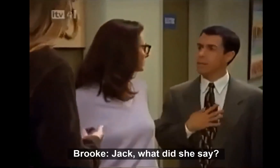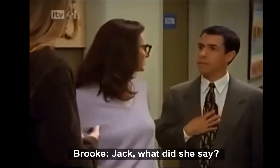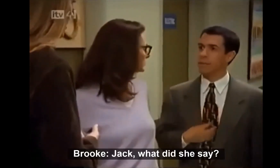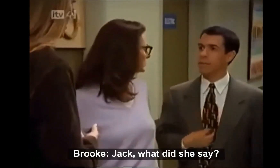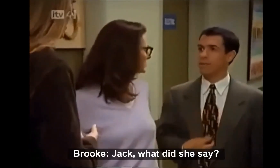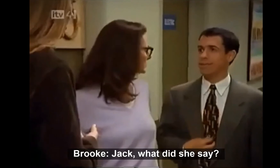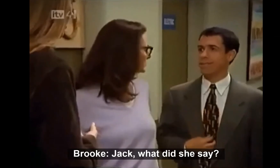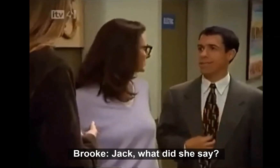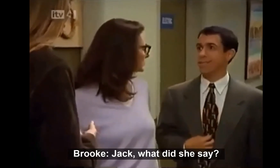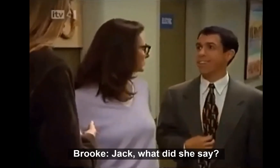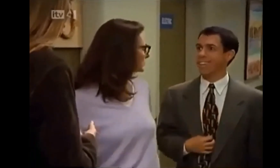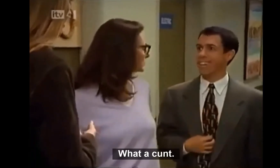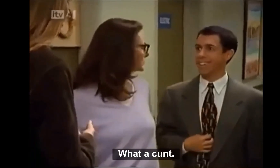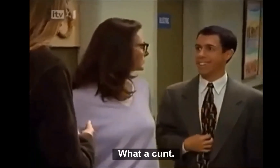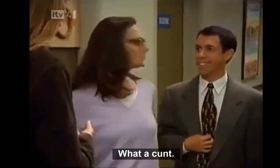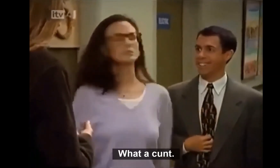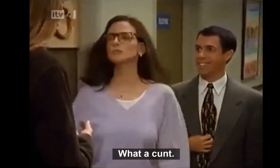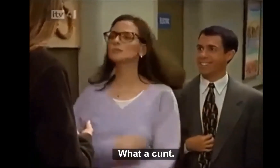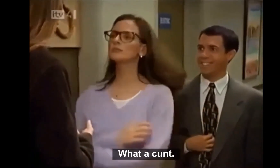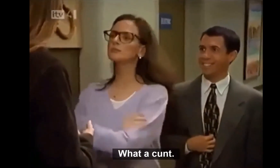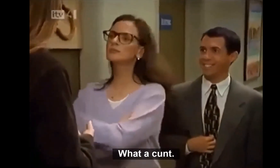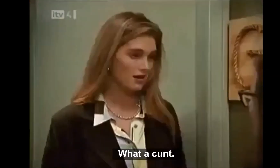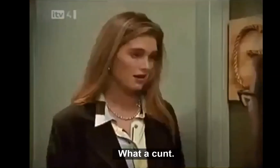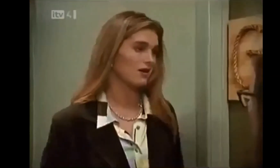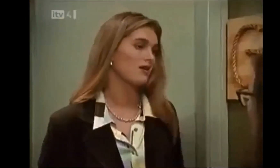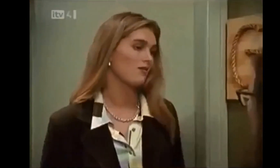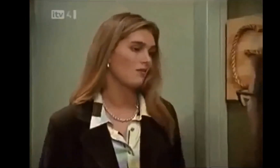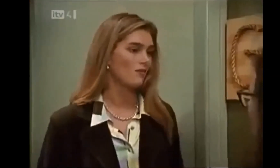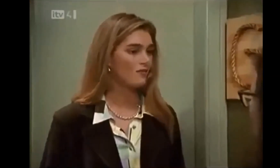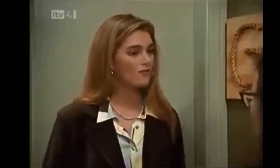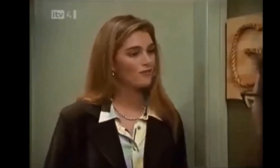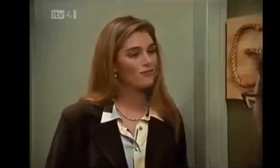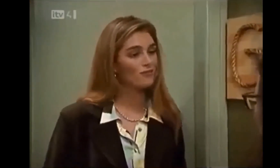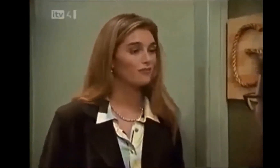Jack, what did she say? What a cunt.